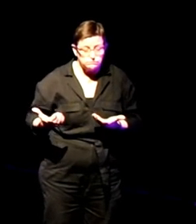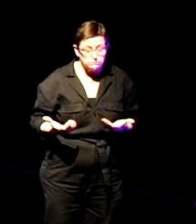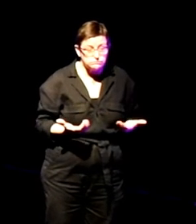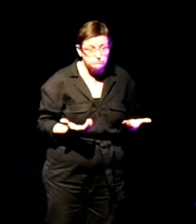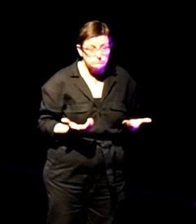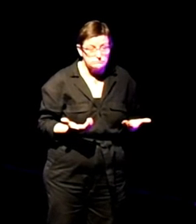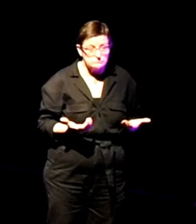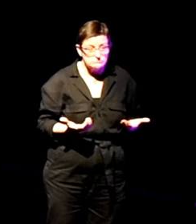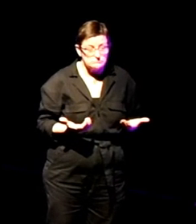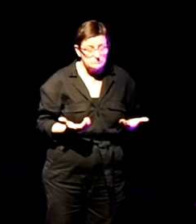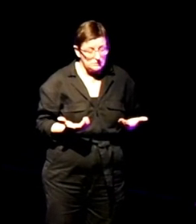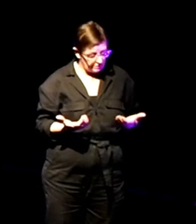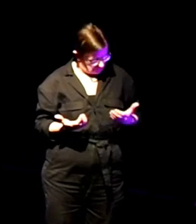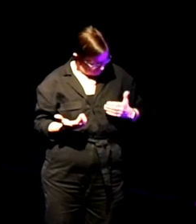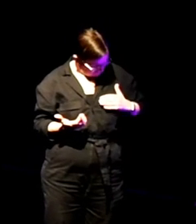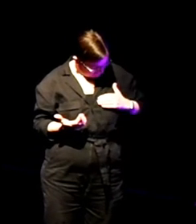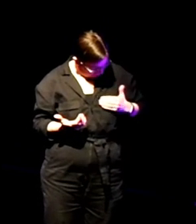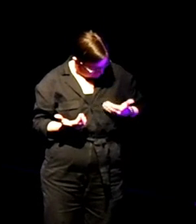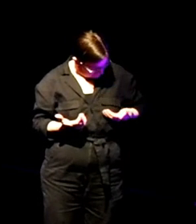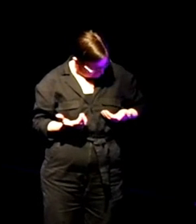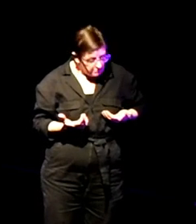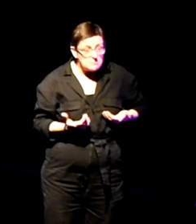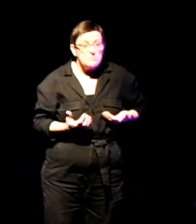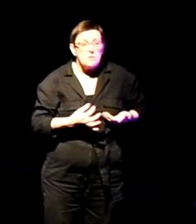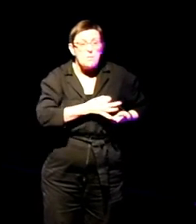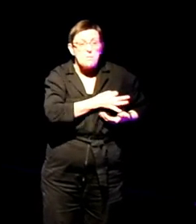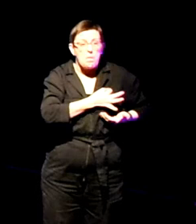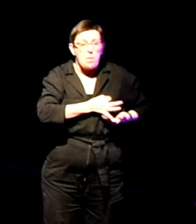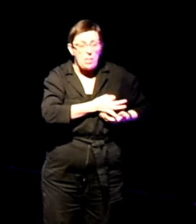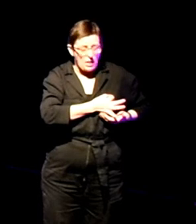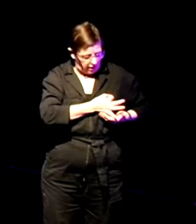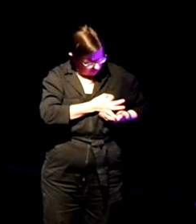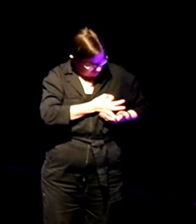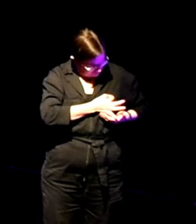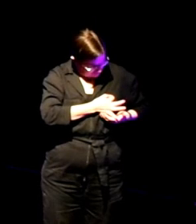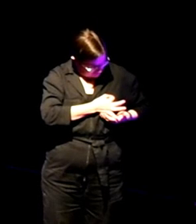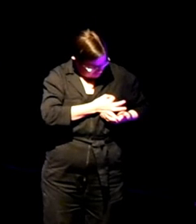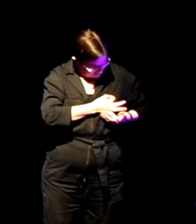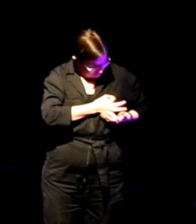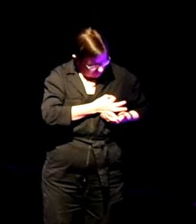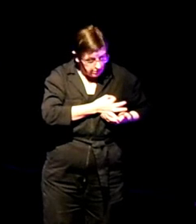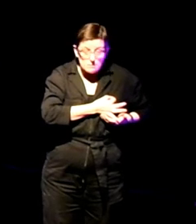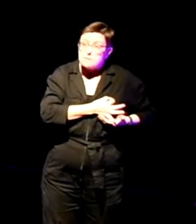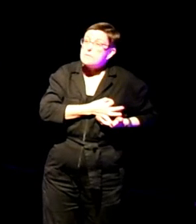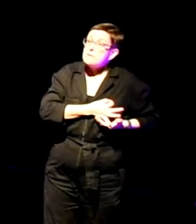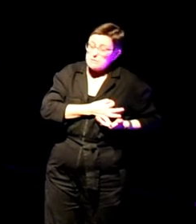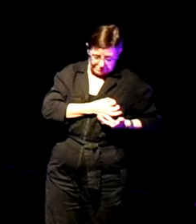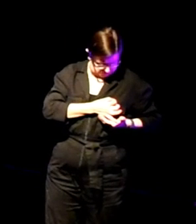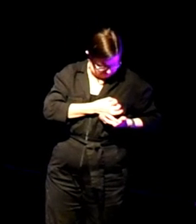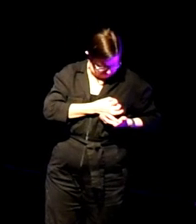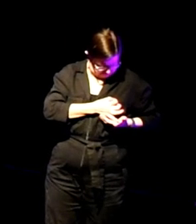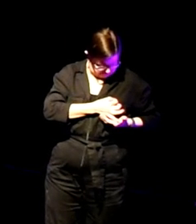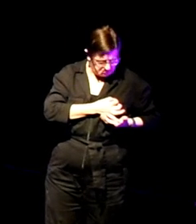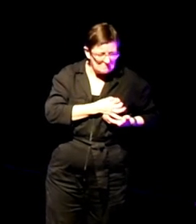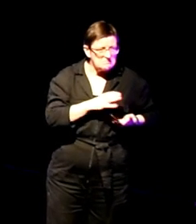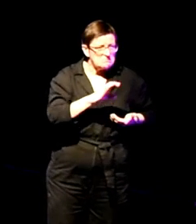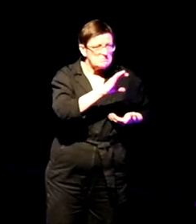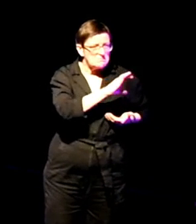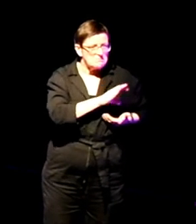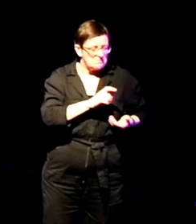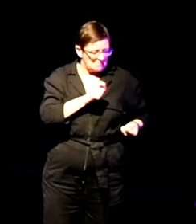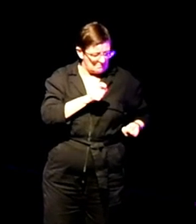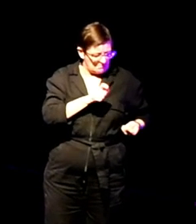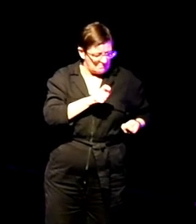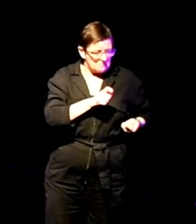On my left breast, I had a mole once, but the discoloration was hinting.